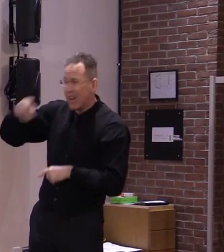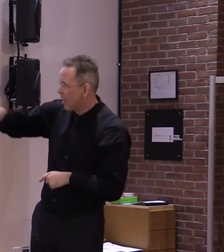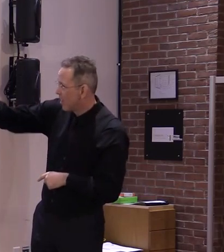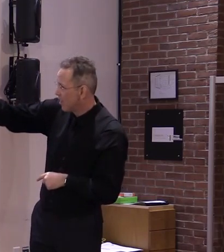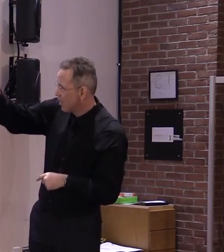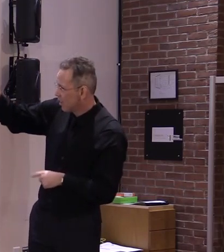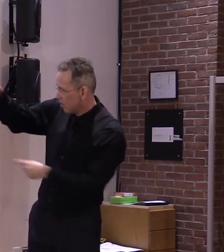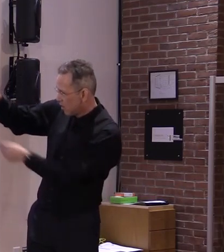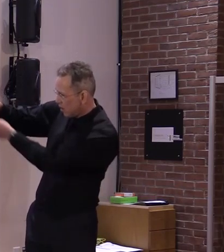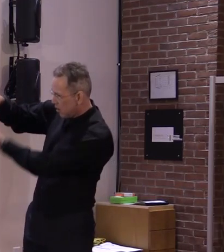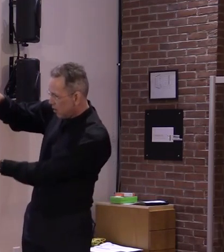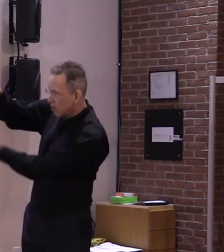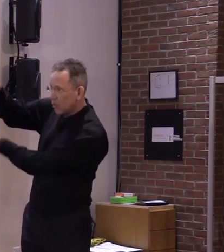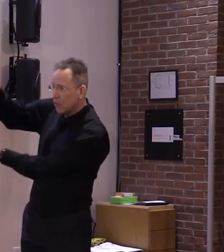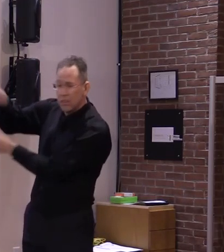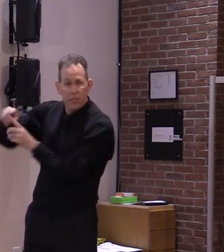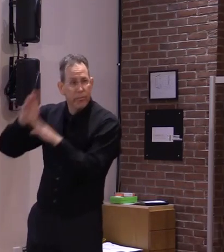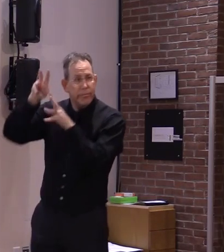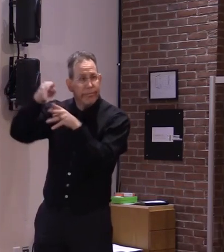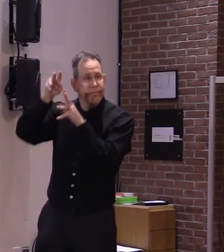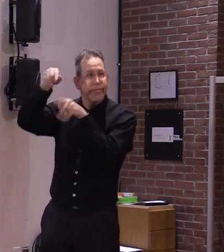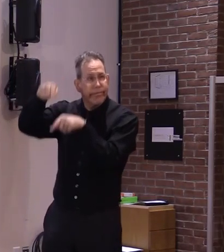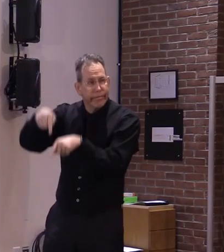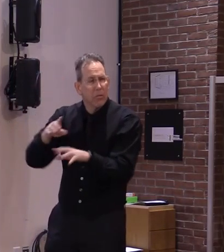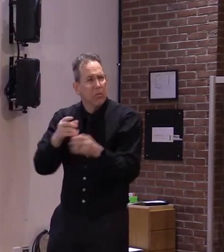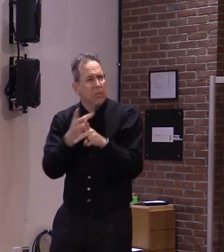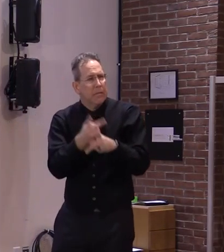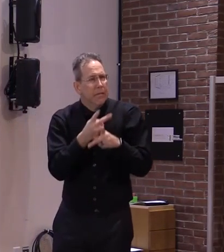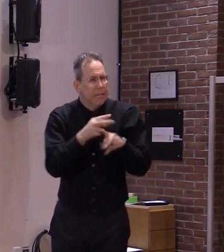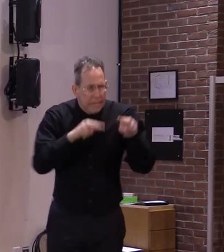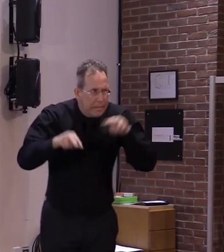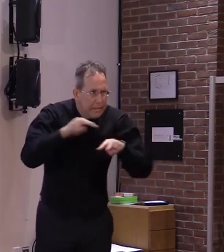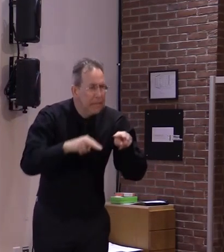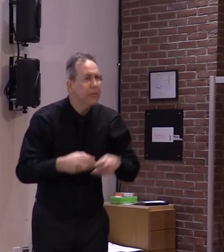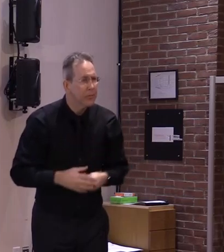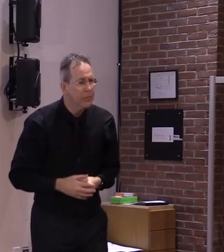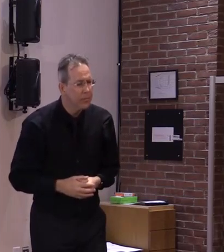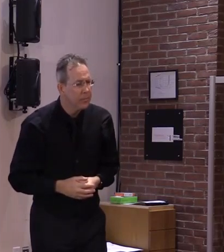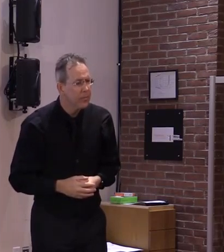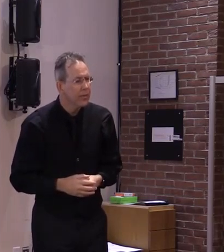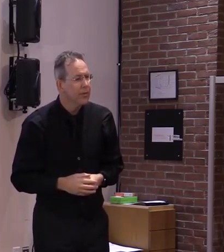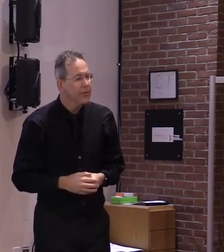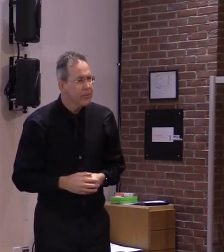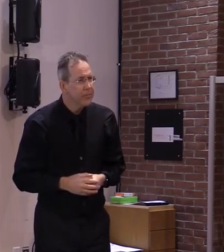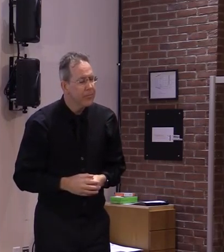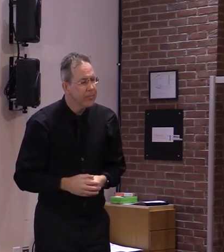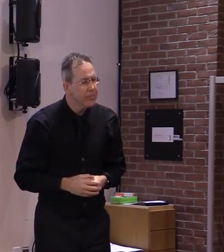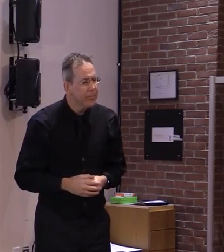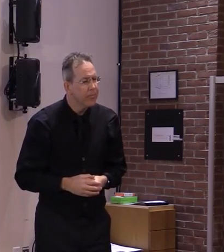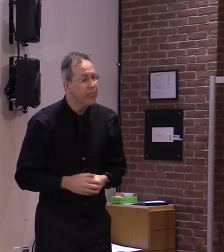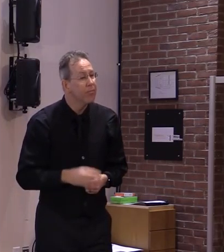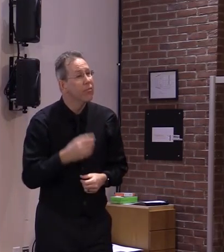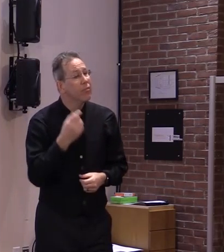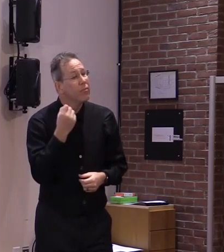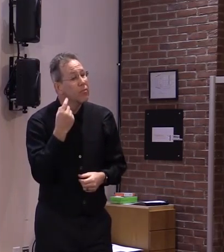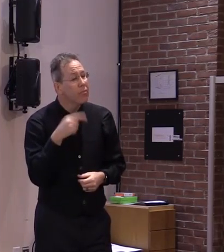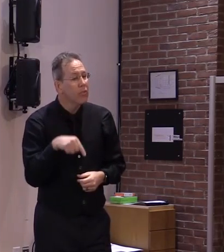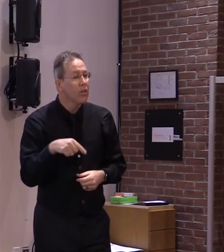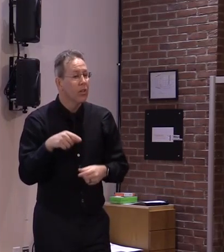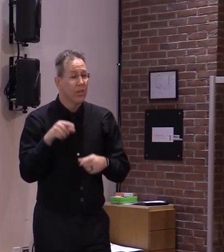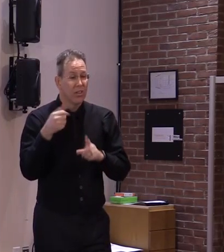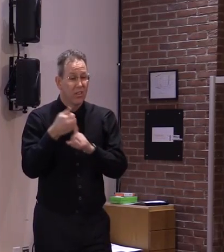Rutland counties. However, at the same time, both Franklin and Essex counties are now more clearly standing out as